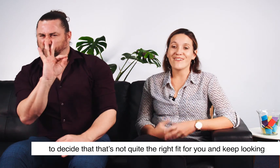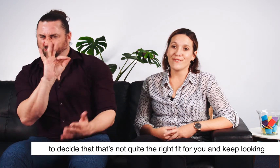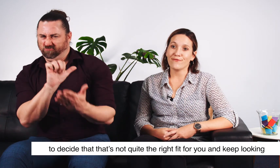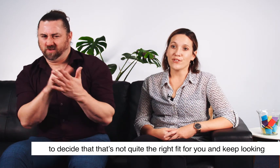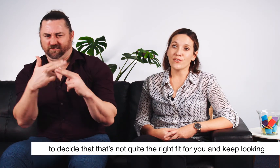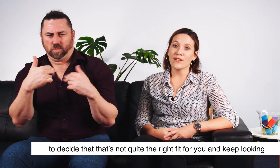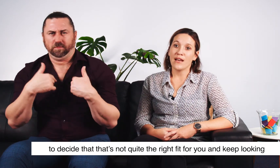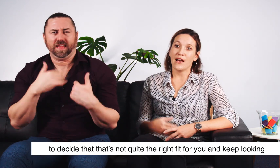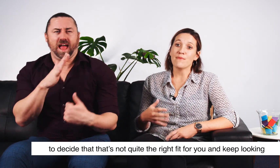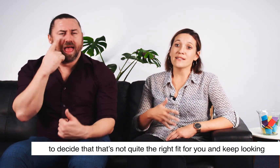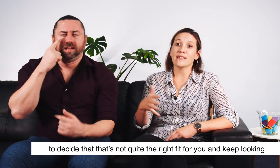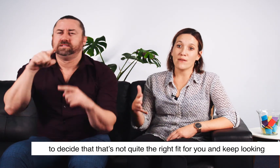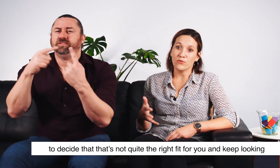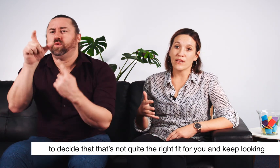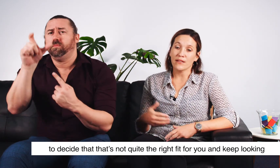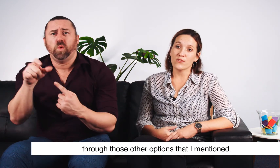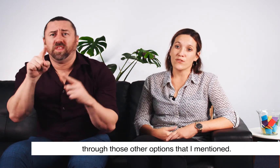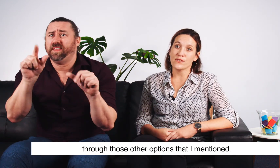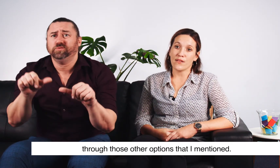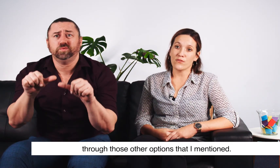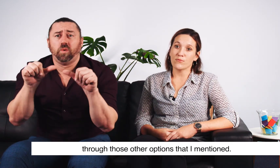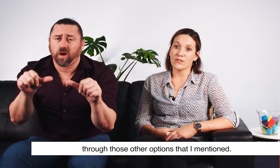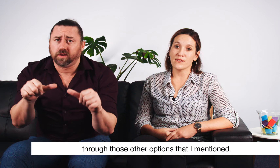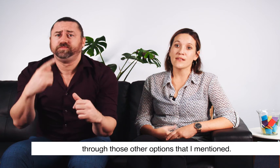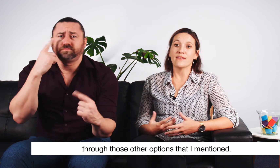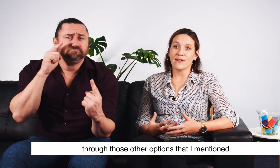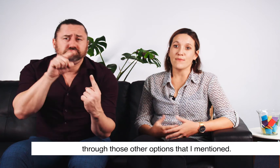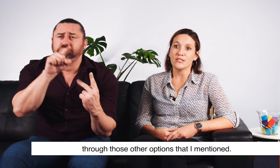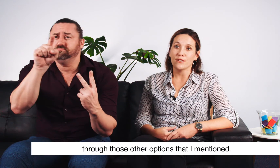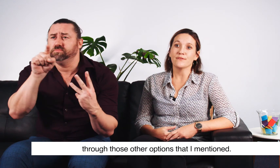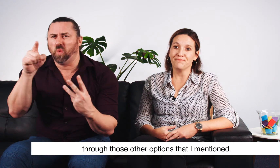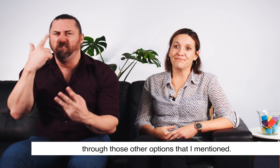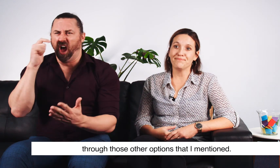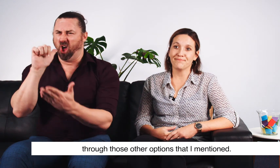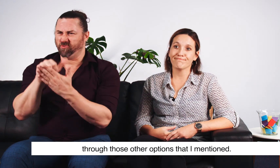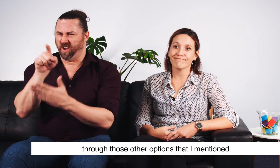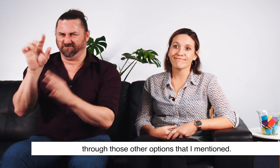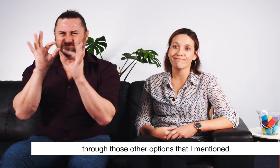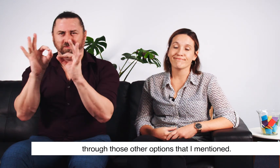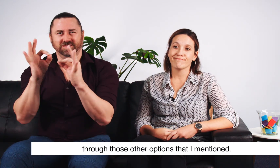quite the right fit for you, and to keep looking through those other options that I mentioned.